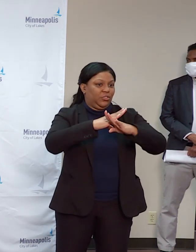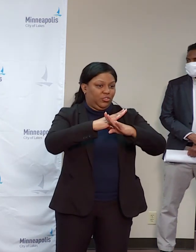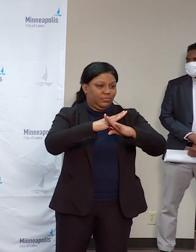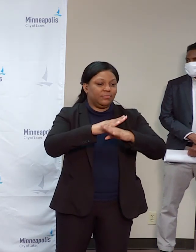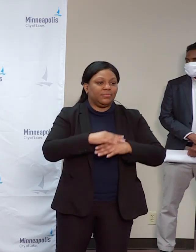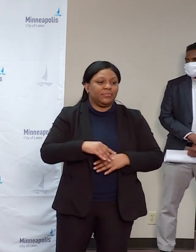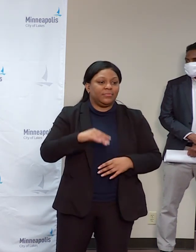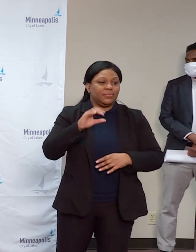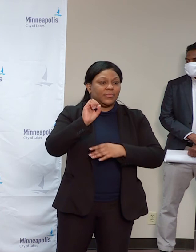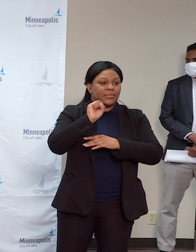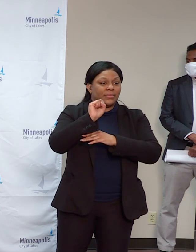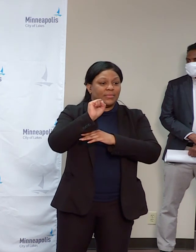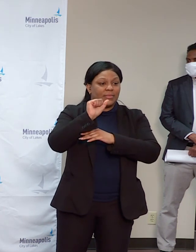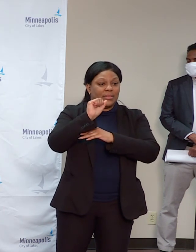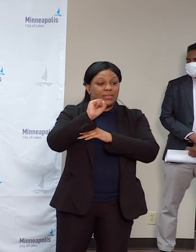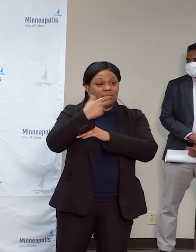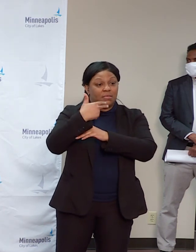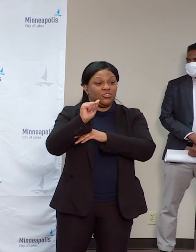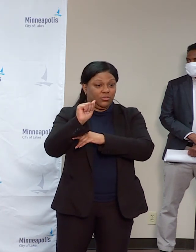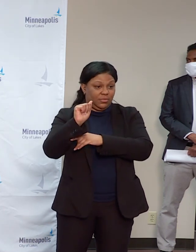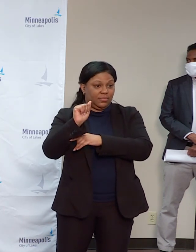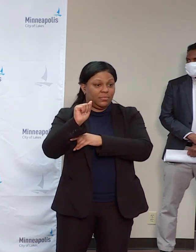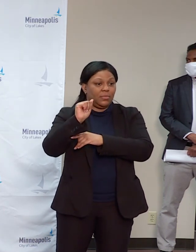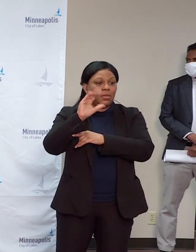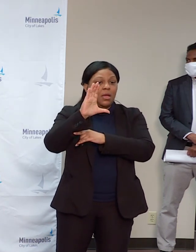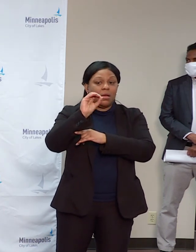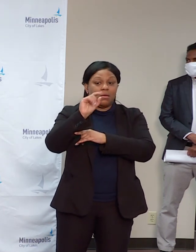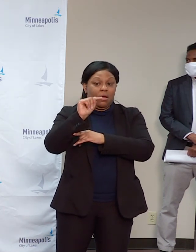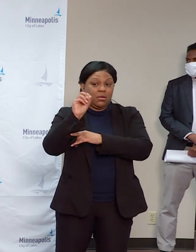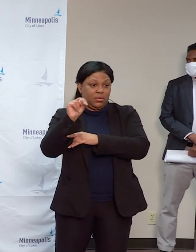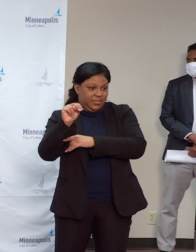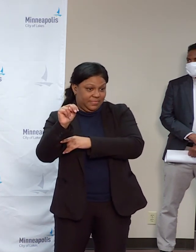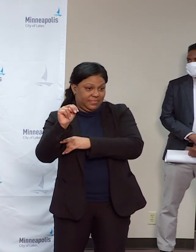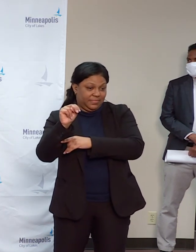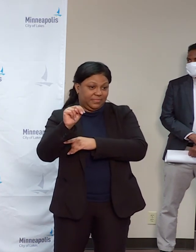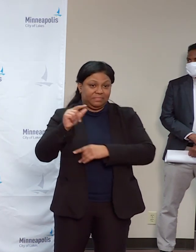how she's going to be working with neighborhood and community groups and some of the outreach that her team has been doing.